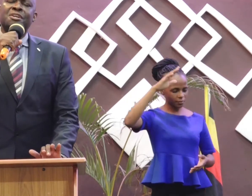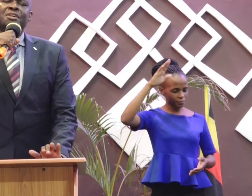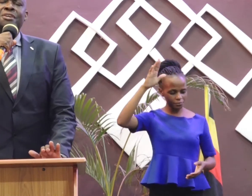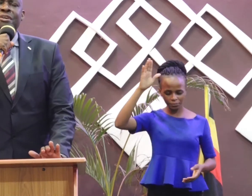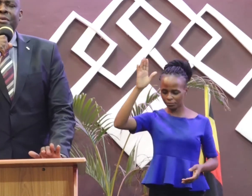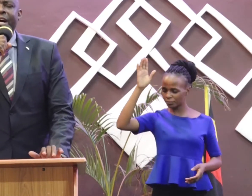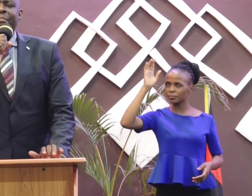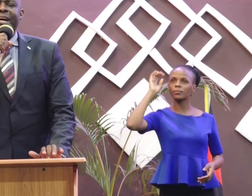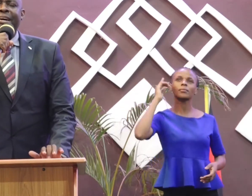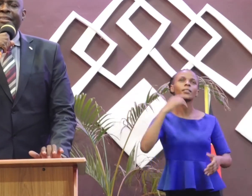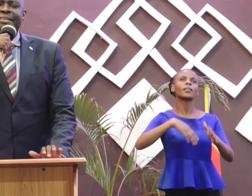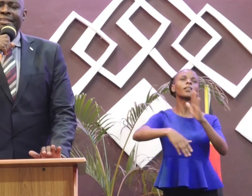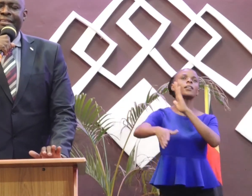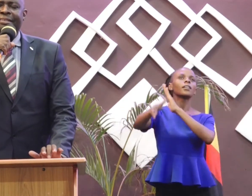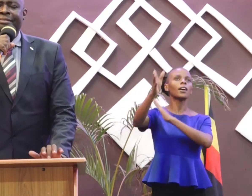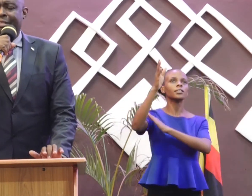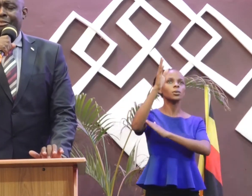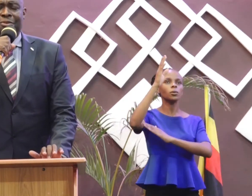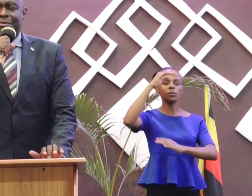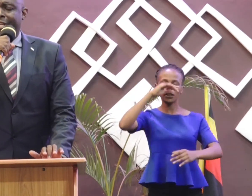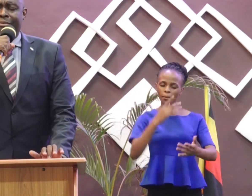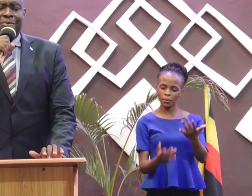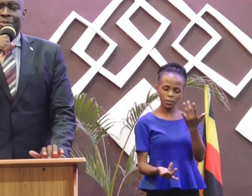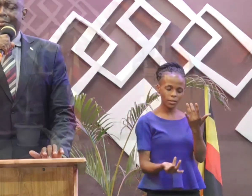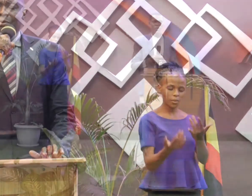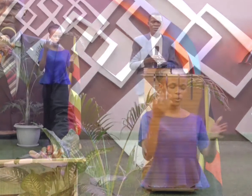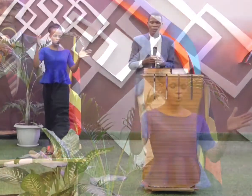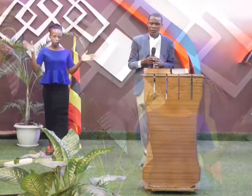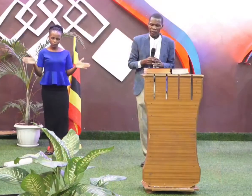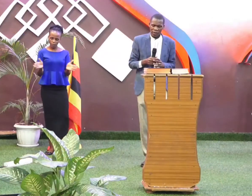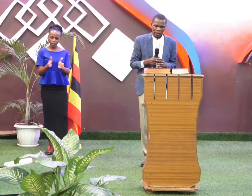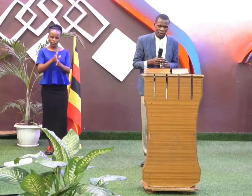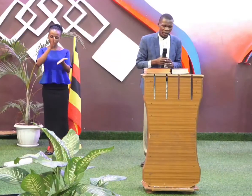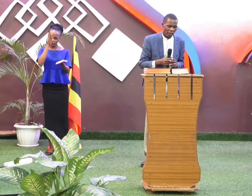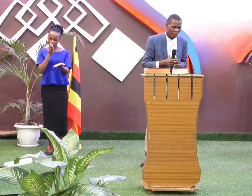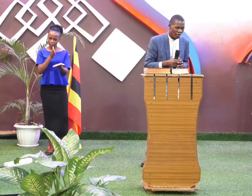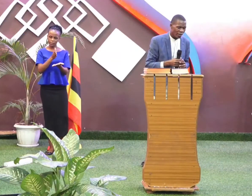Cheunyisa Oh Amanyi Atonda muliro